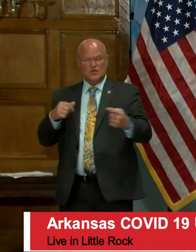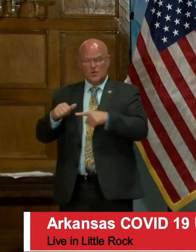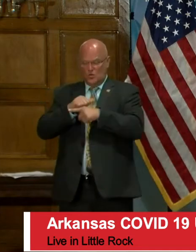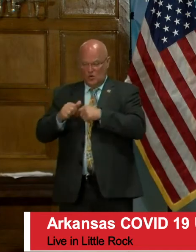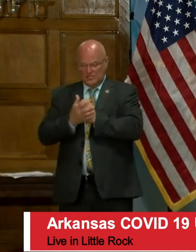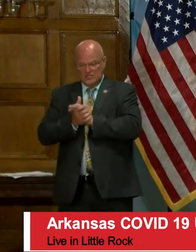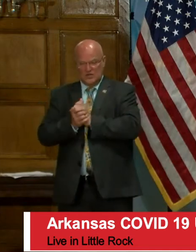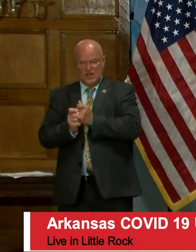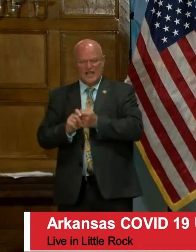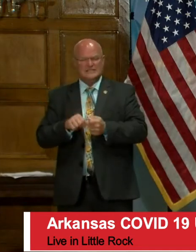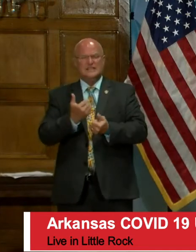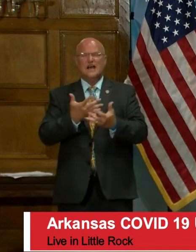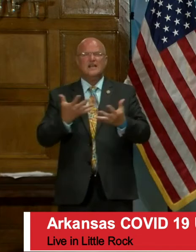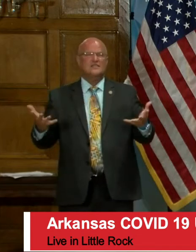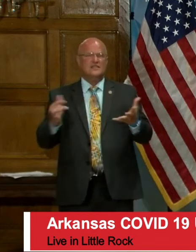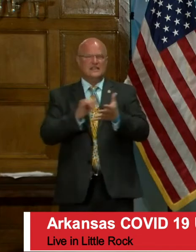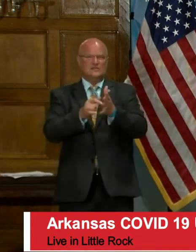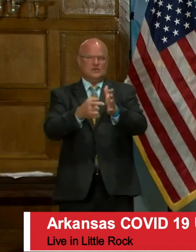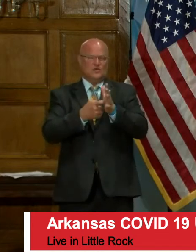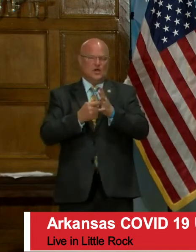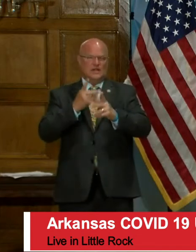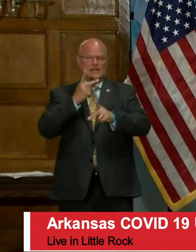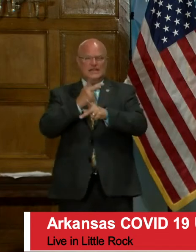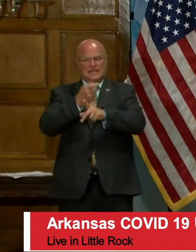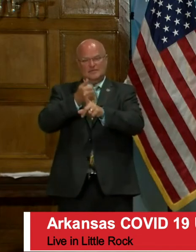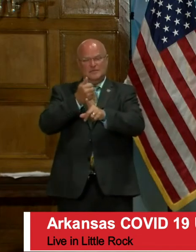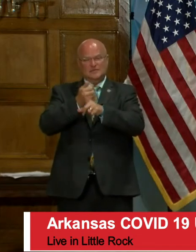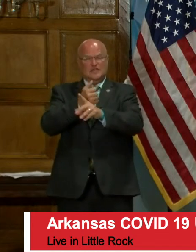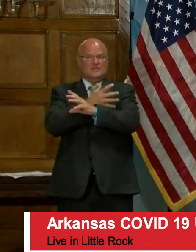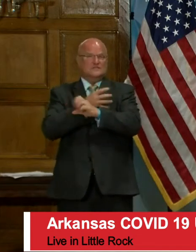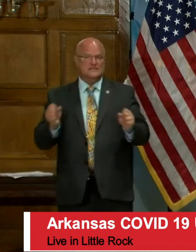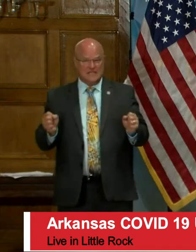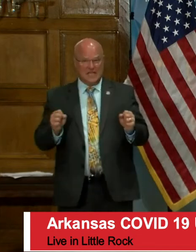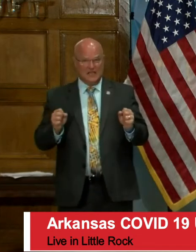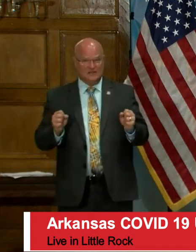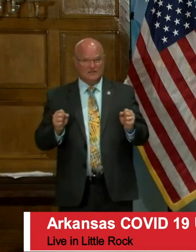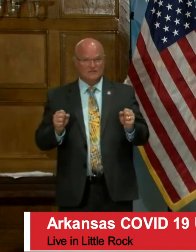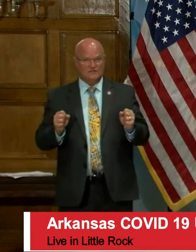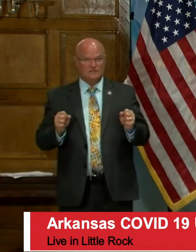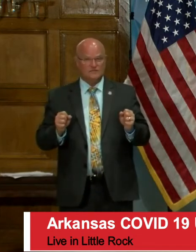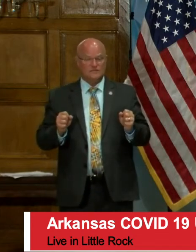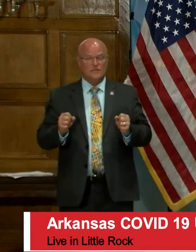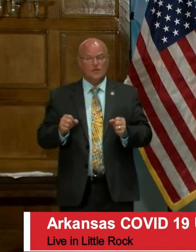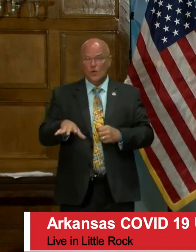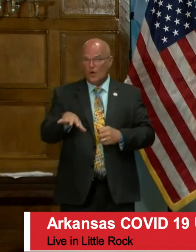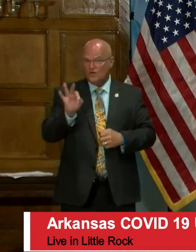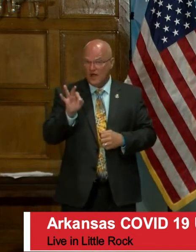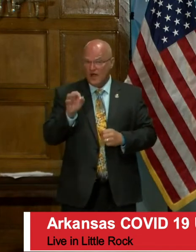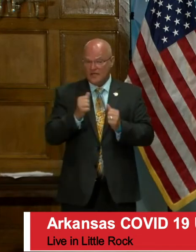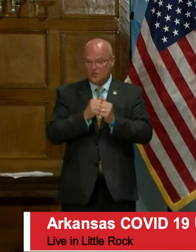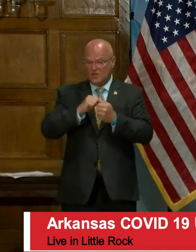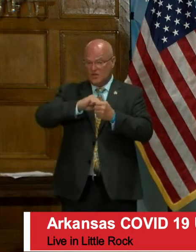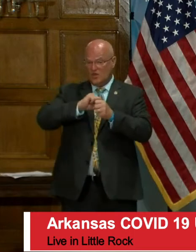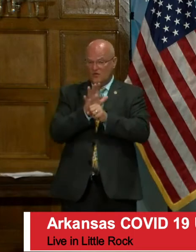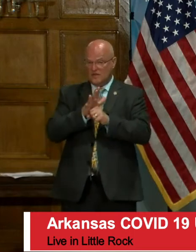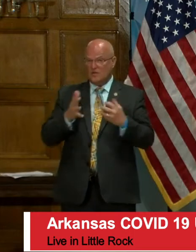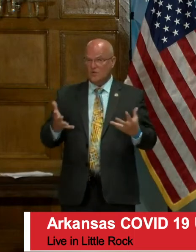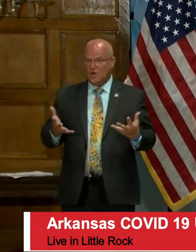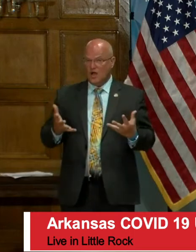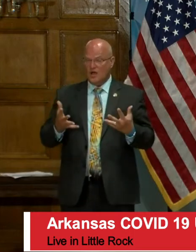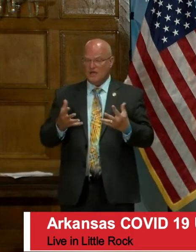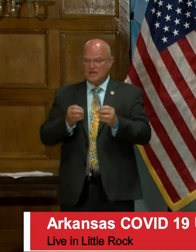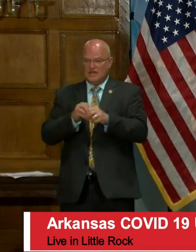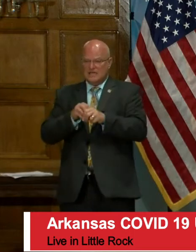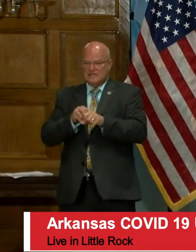wash their hands, do the other things to keep themselves and others safe. What we are finding with COVID-19 is that where it